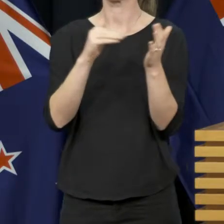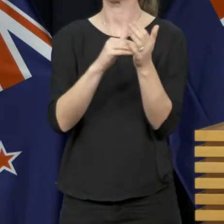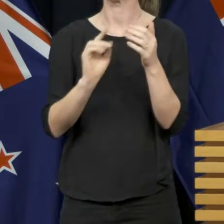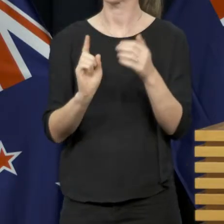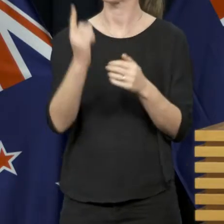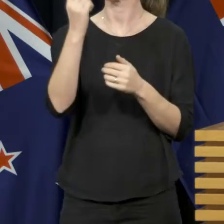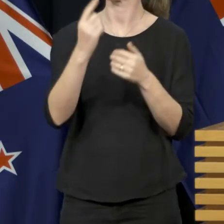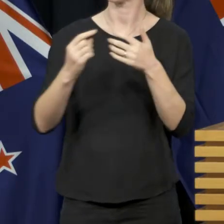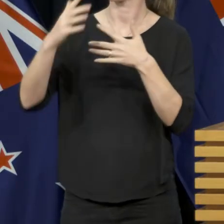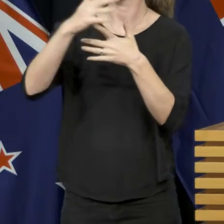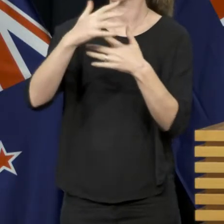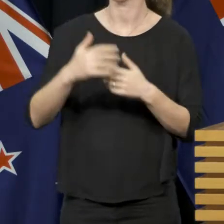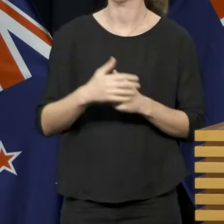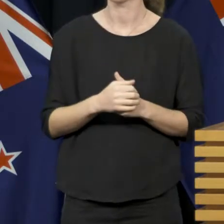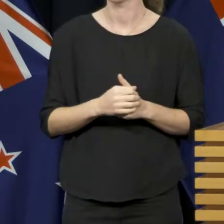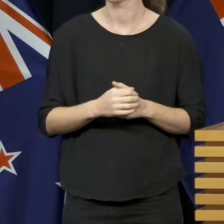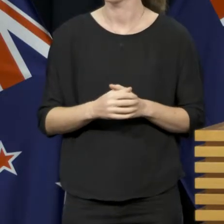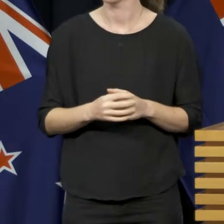Yeah, Thomas.